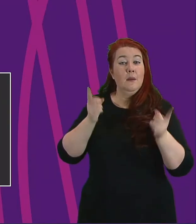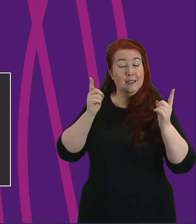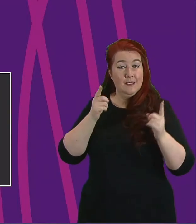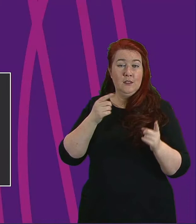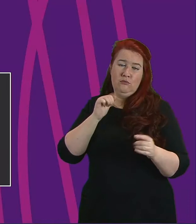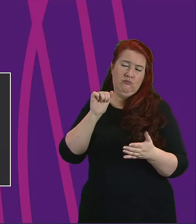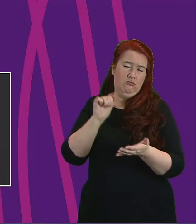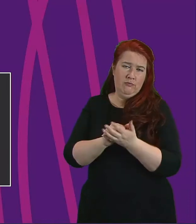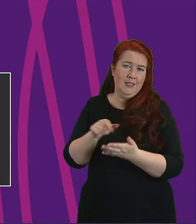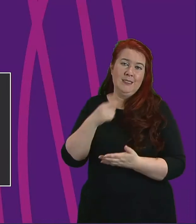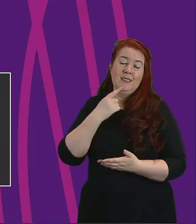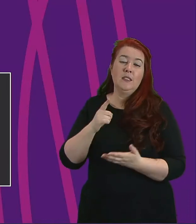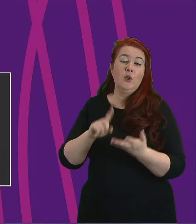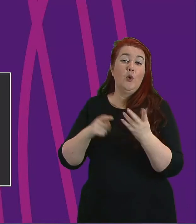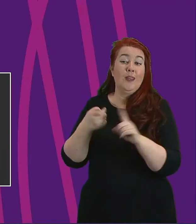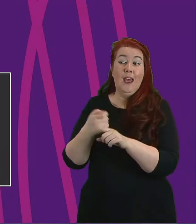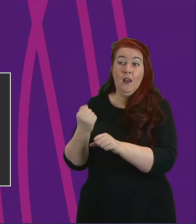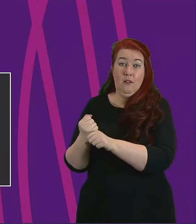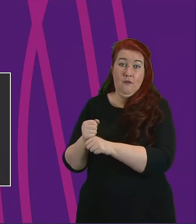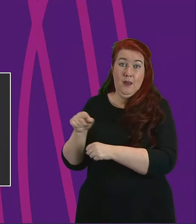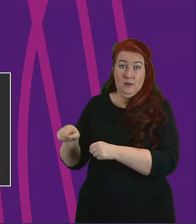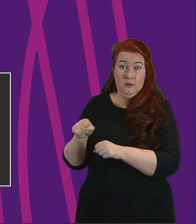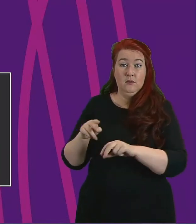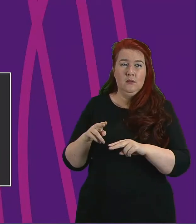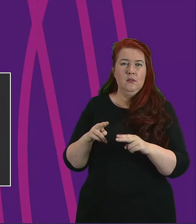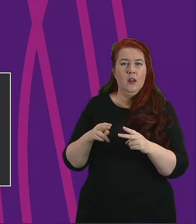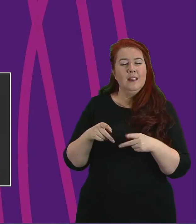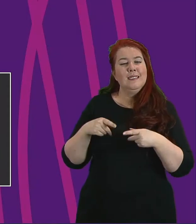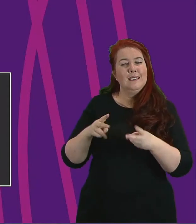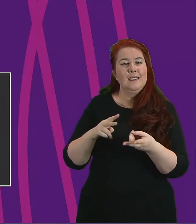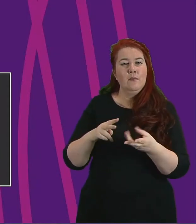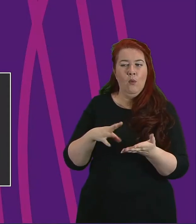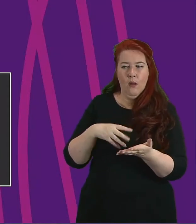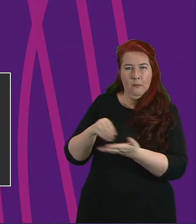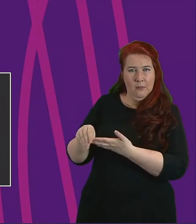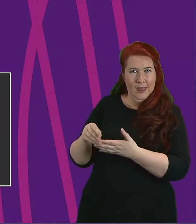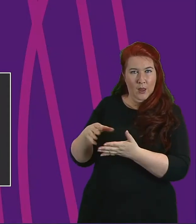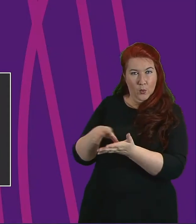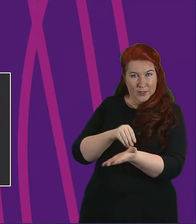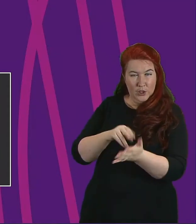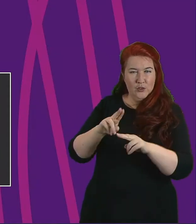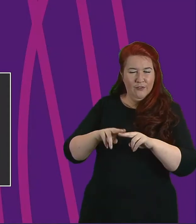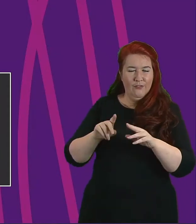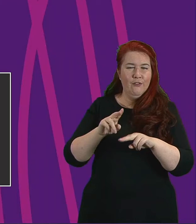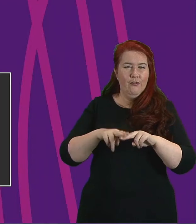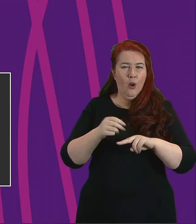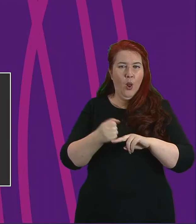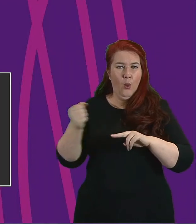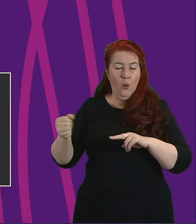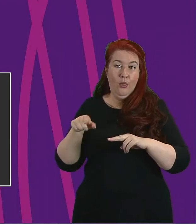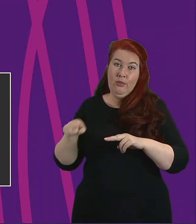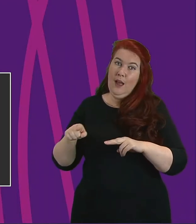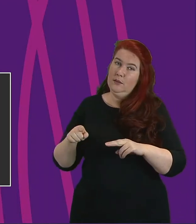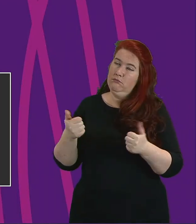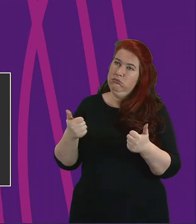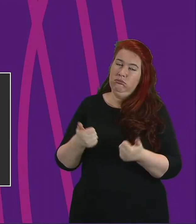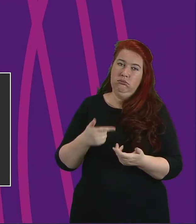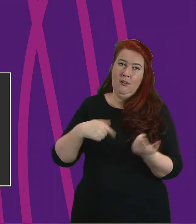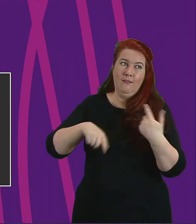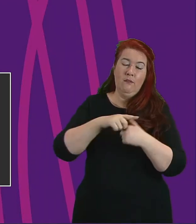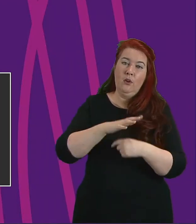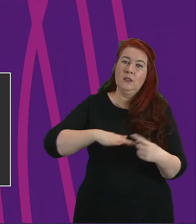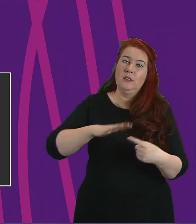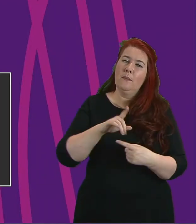furloughing from the UK Government has been a lifeline to the tourism industry. I ask the Cabinet Secretary, will the Scottish